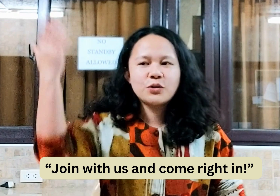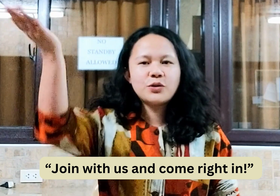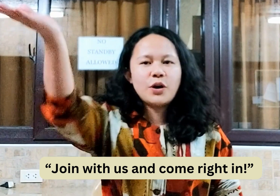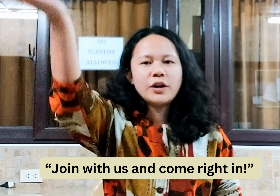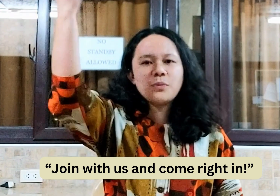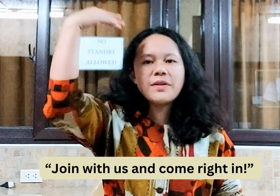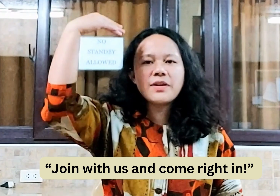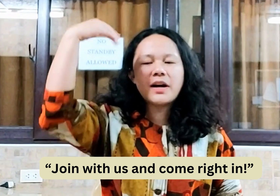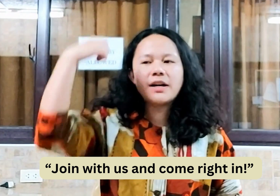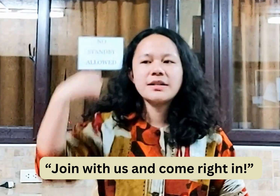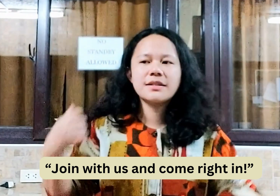Join with us